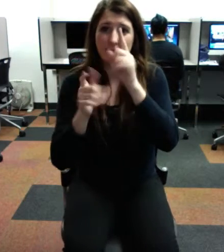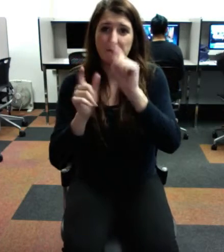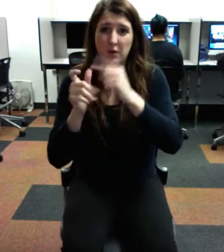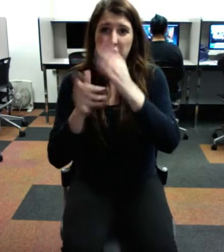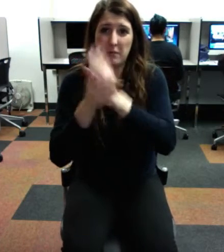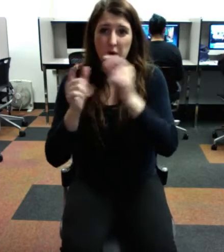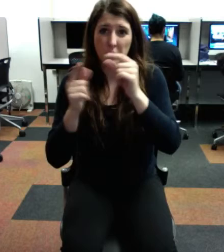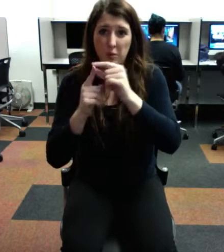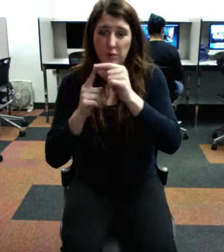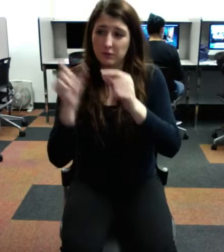specific.